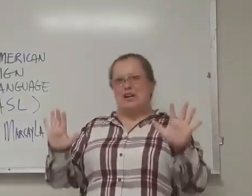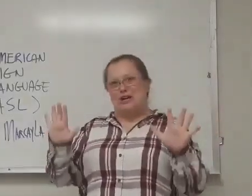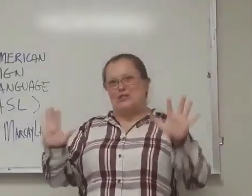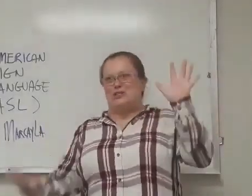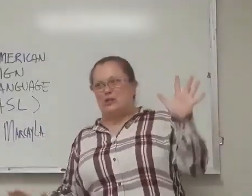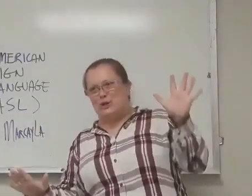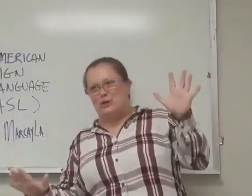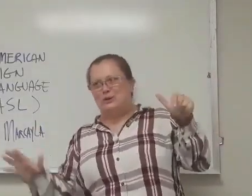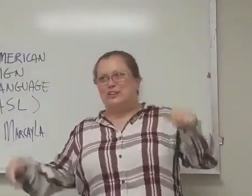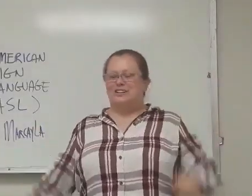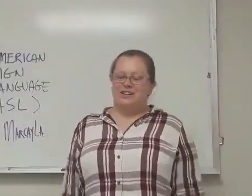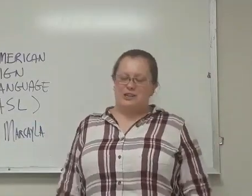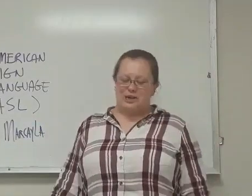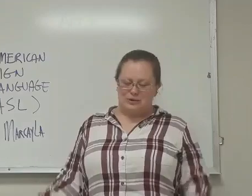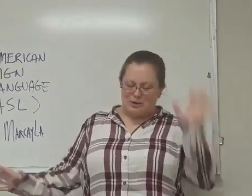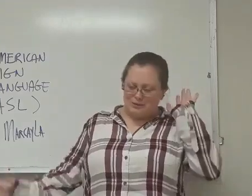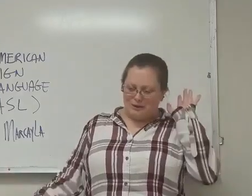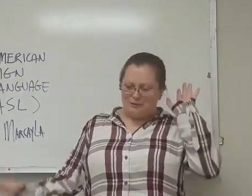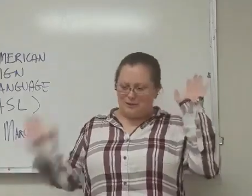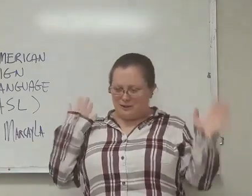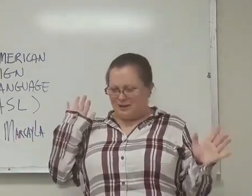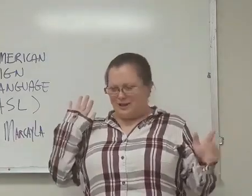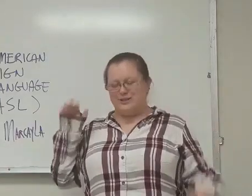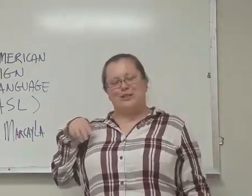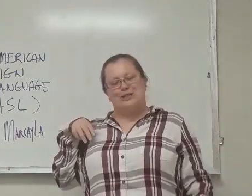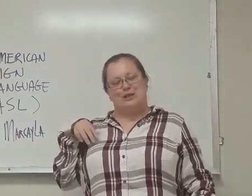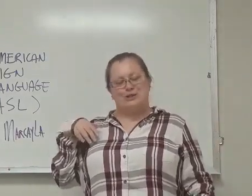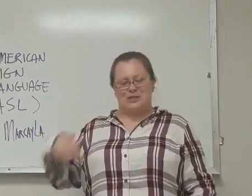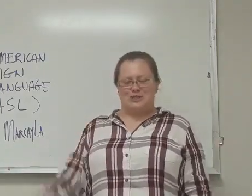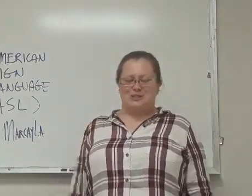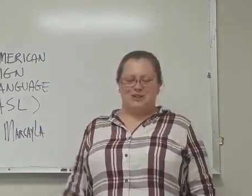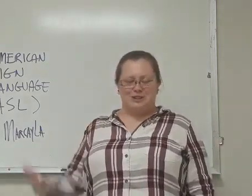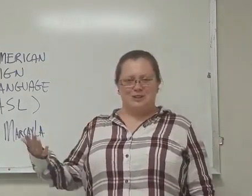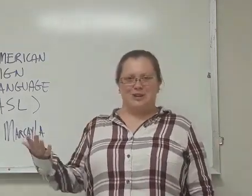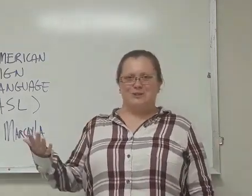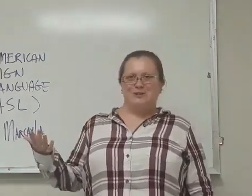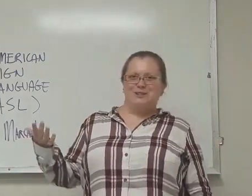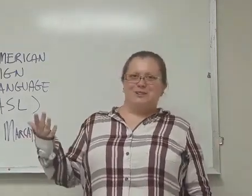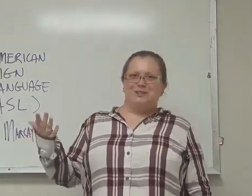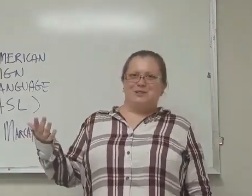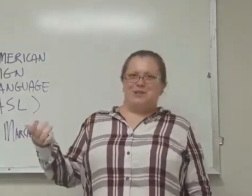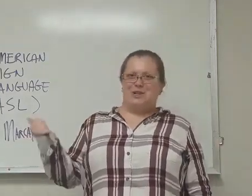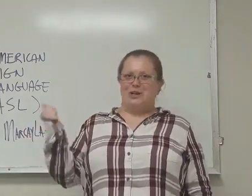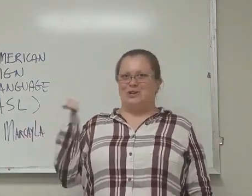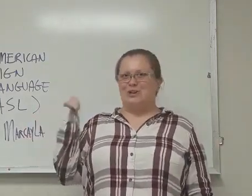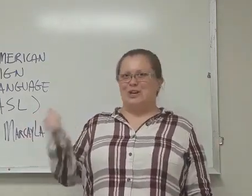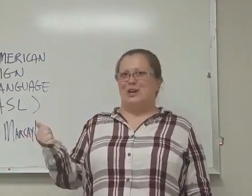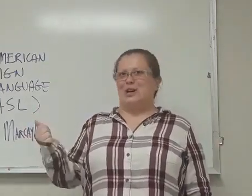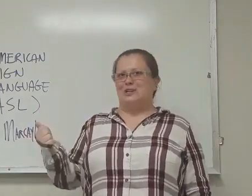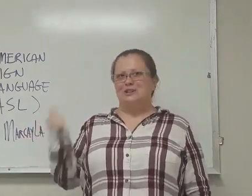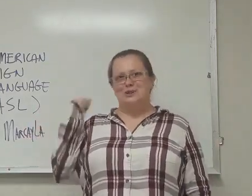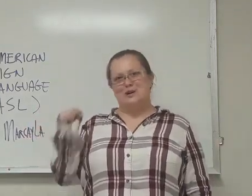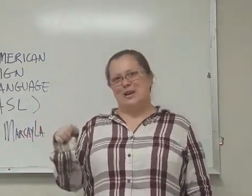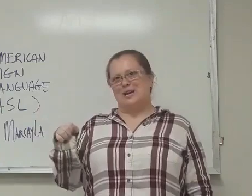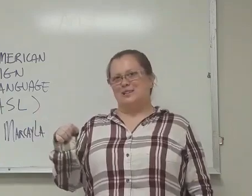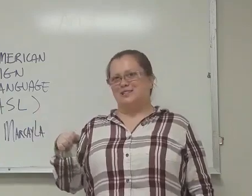fingers. So that's kind of one of my favorite ASL jokes, is because I can count to 999 on one hand,